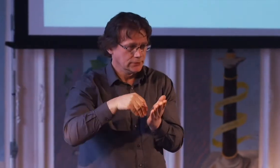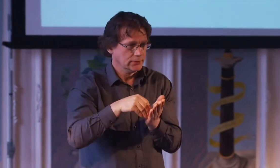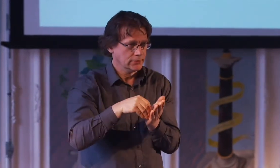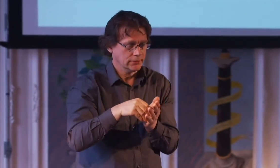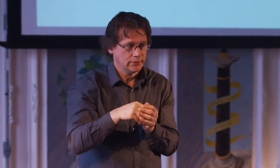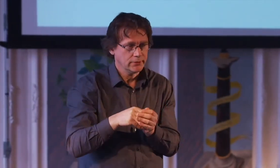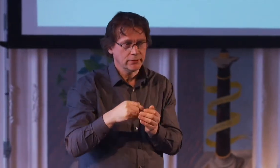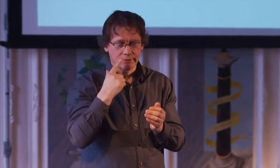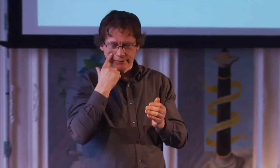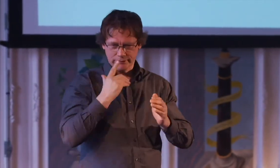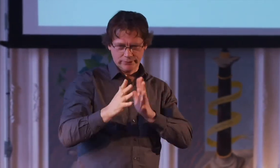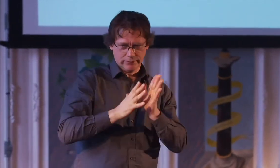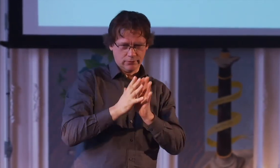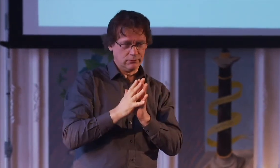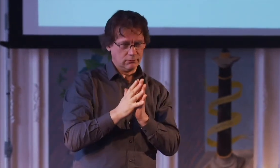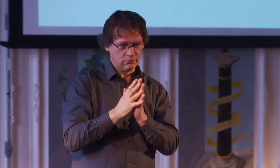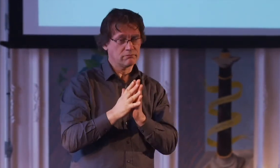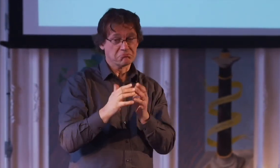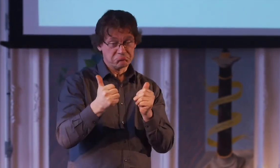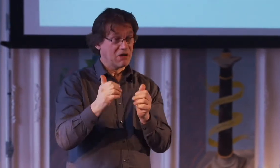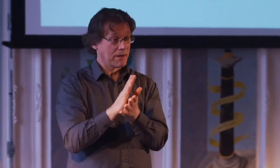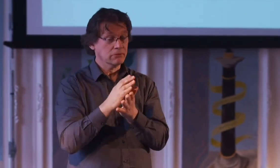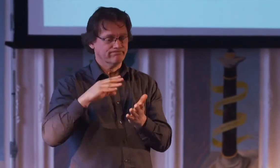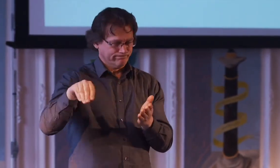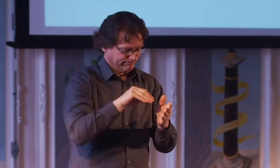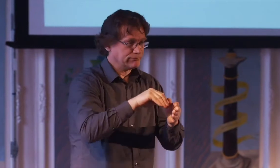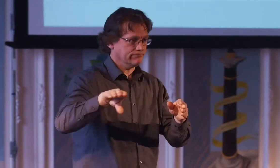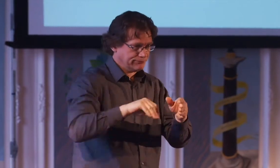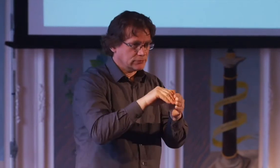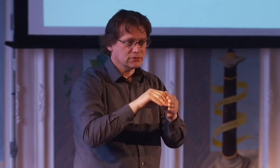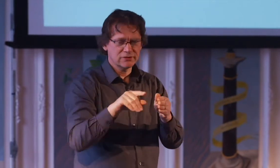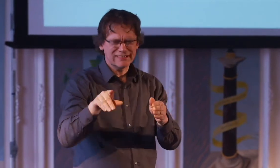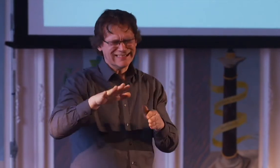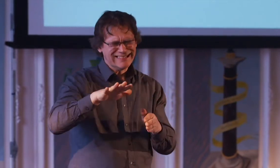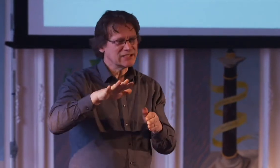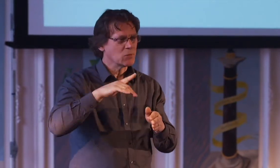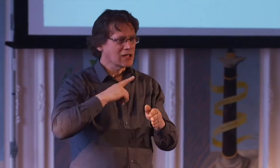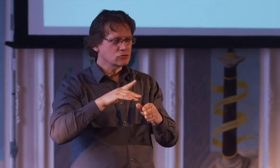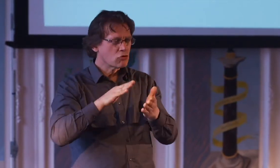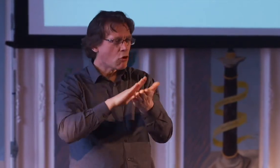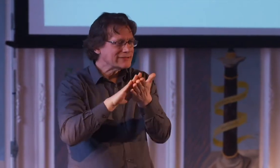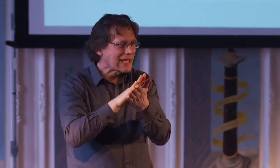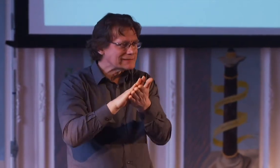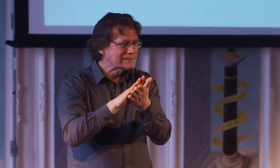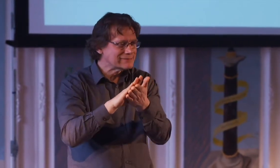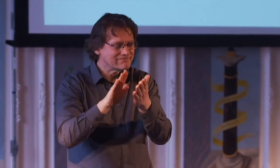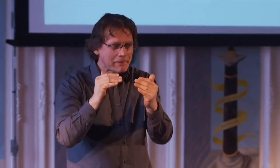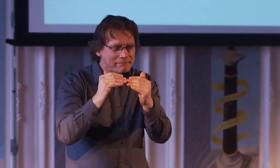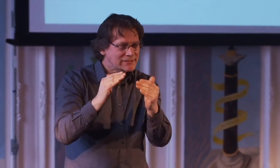existing signs for some of these terms. We evaluate the sign, and if we feel it's appropriate, then we incorporate it into